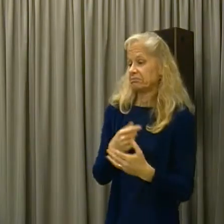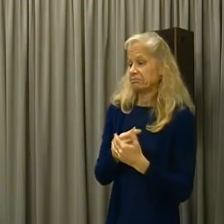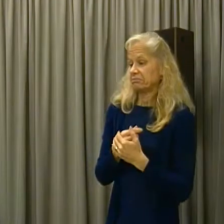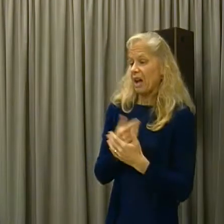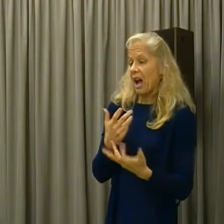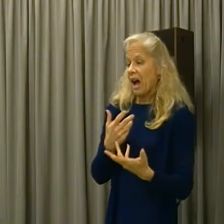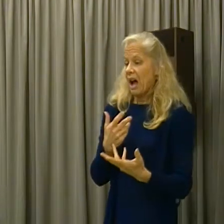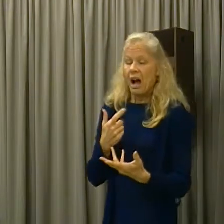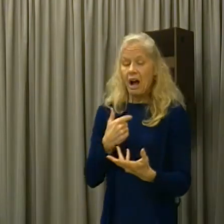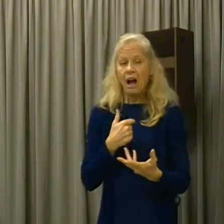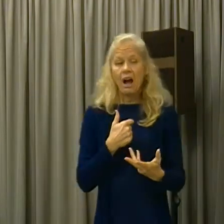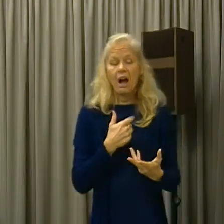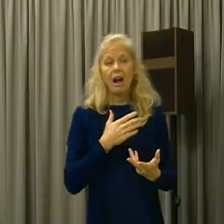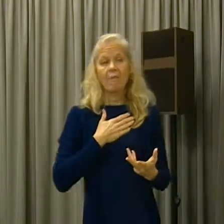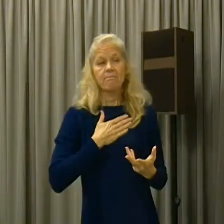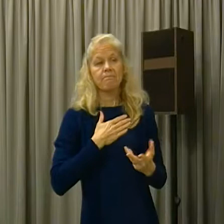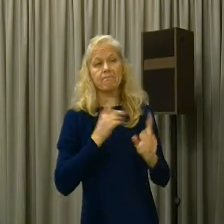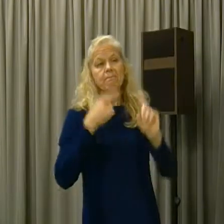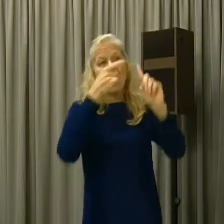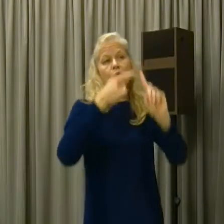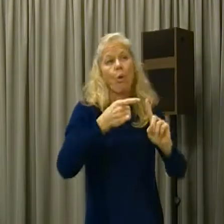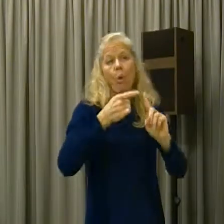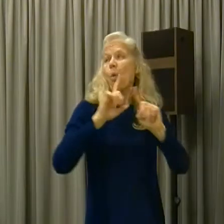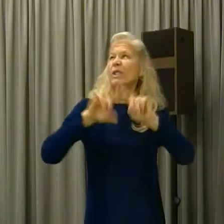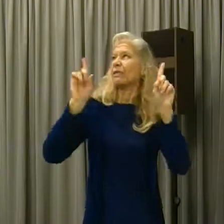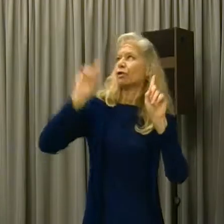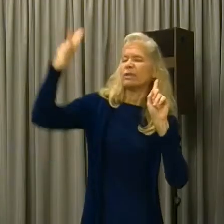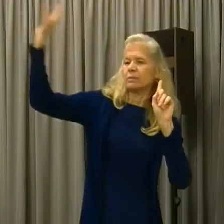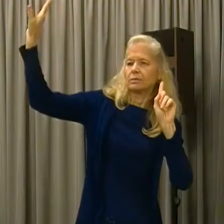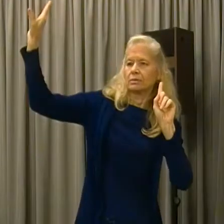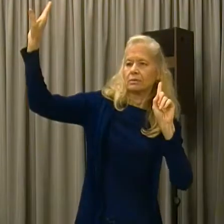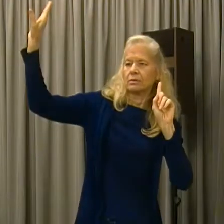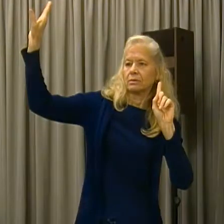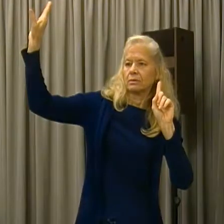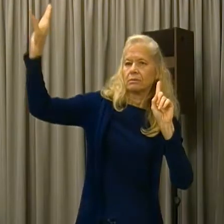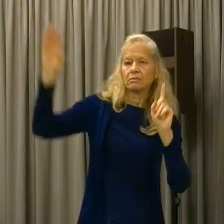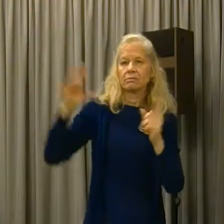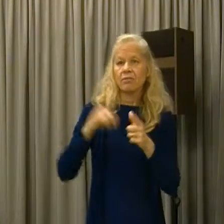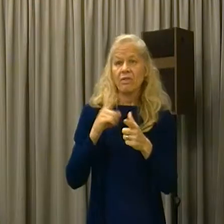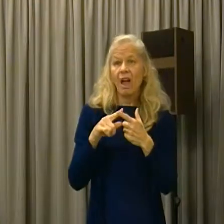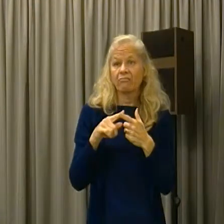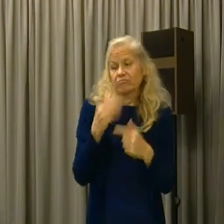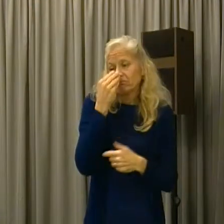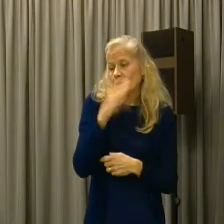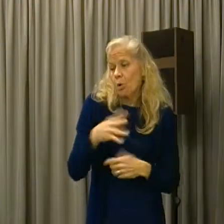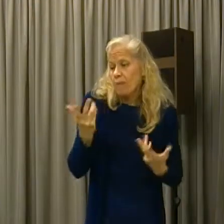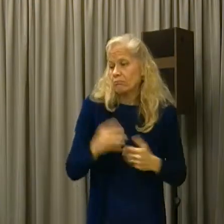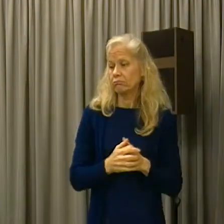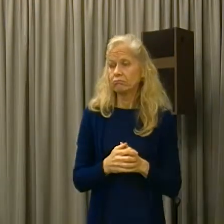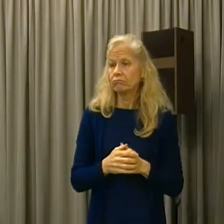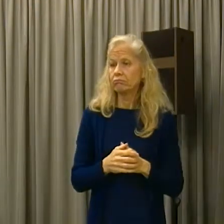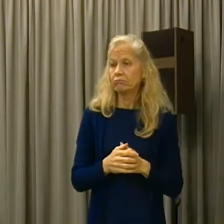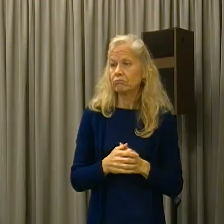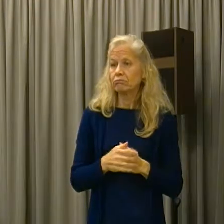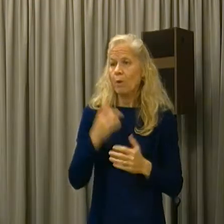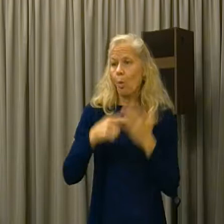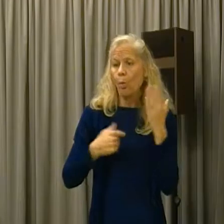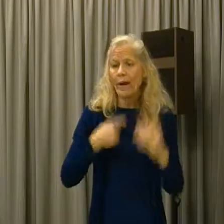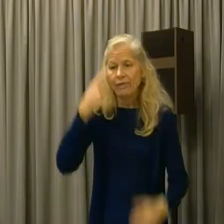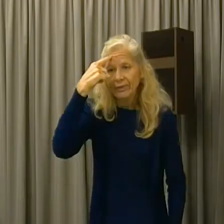What do you really care what your actions are, what your words are? What does that matter in the realm of Christianity if our